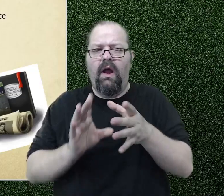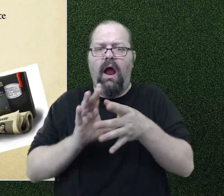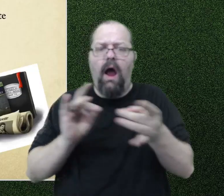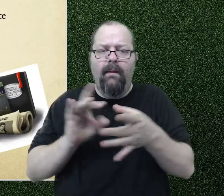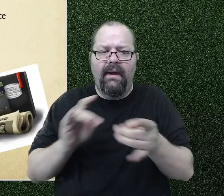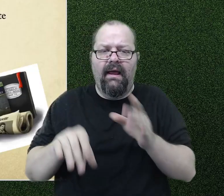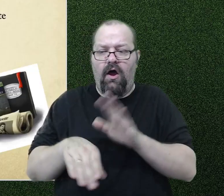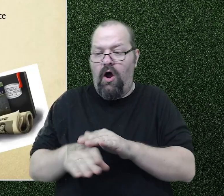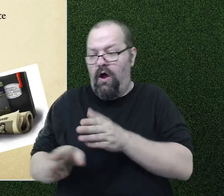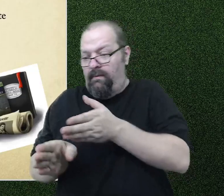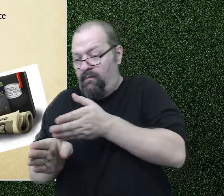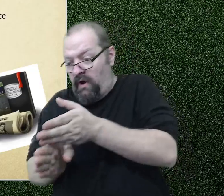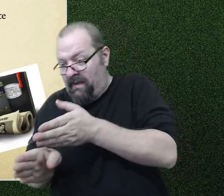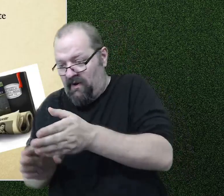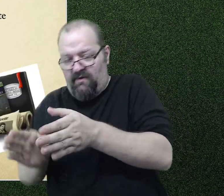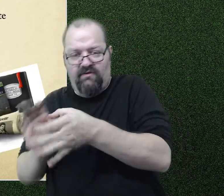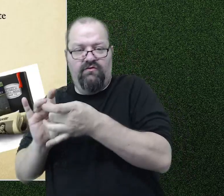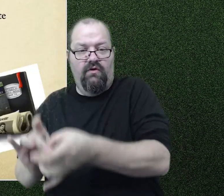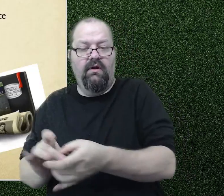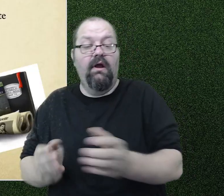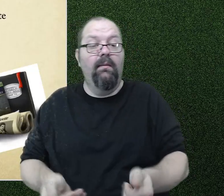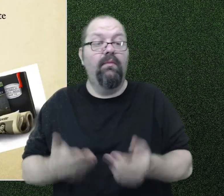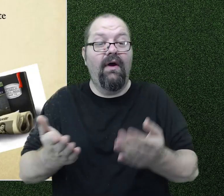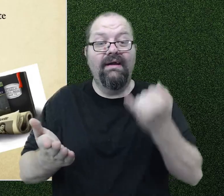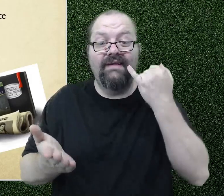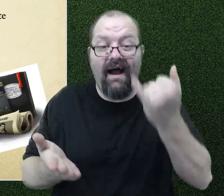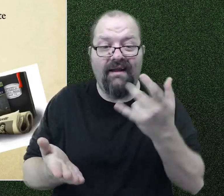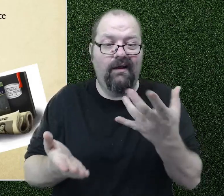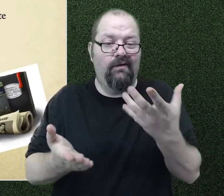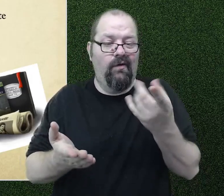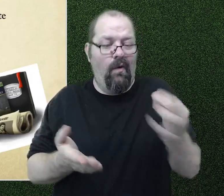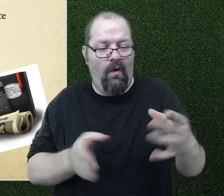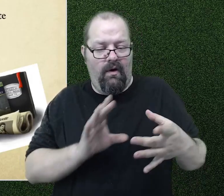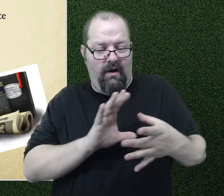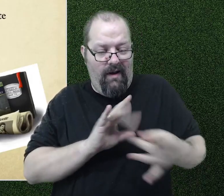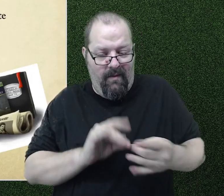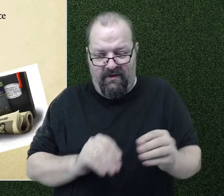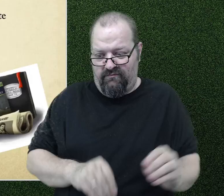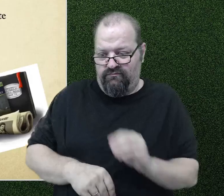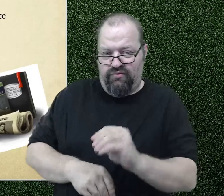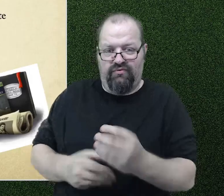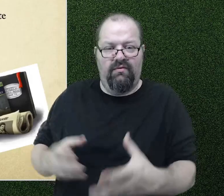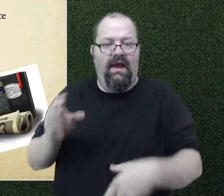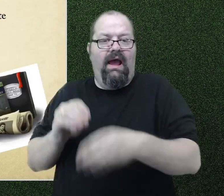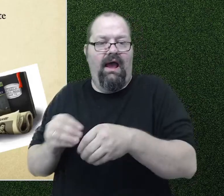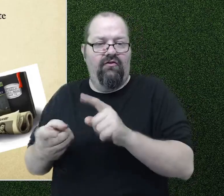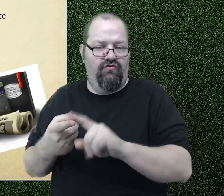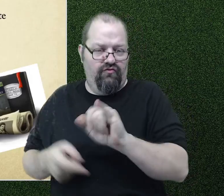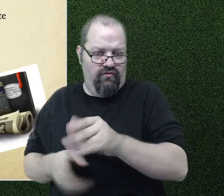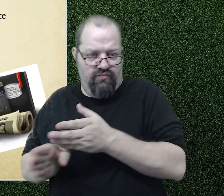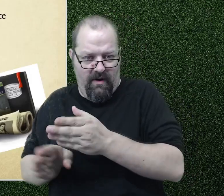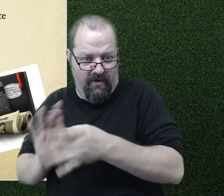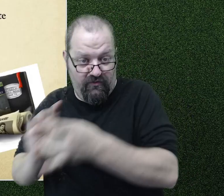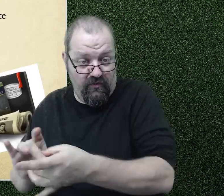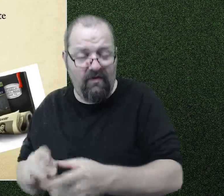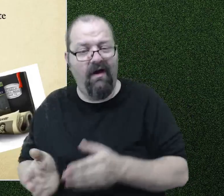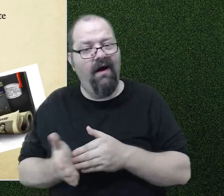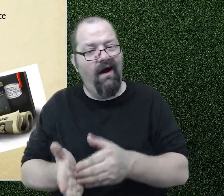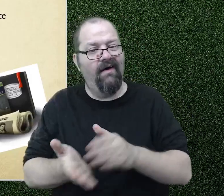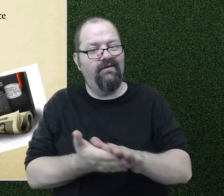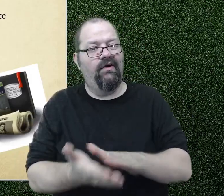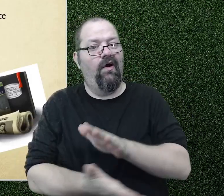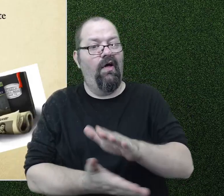primary source. It brings ideas or commentary about the primary source. In college, you're often asked to